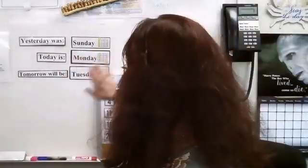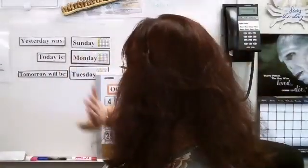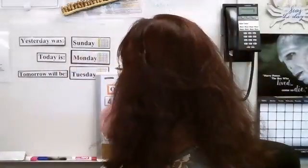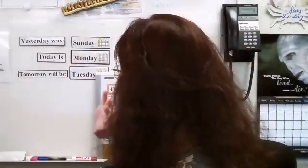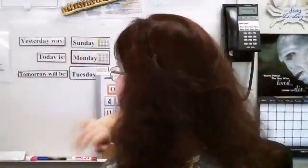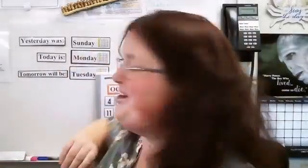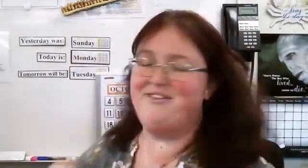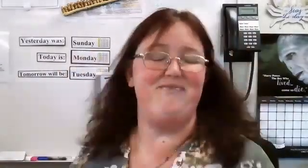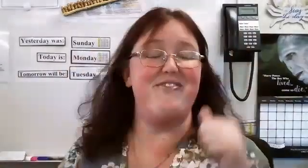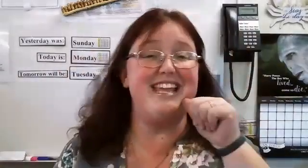So